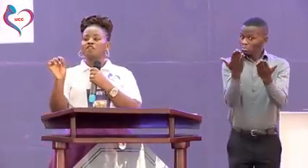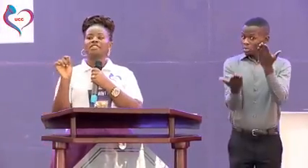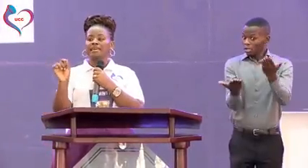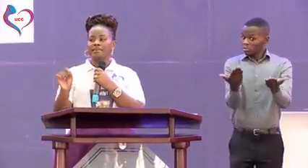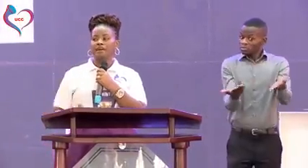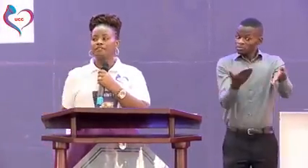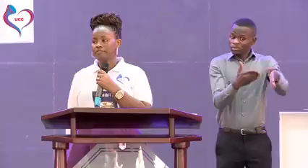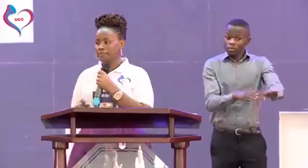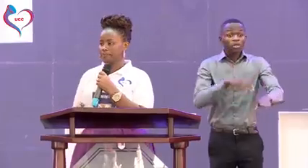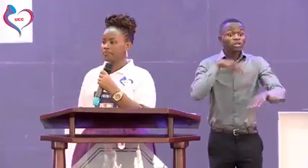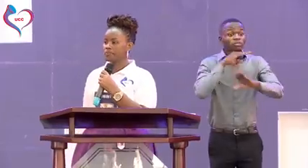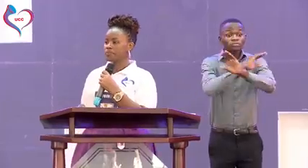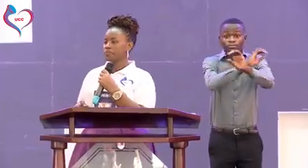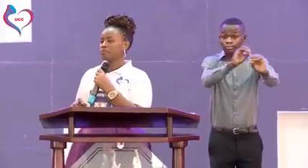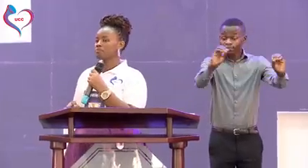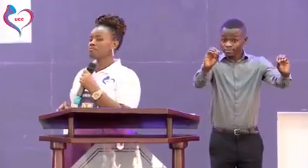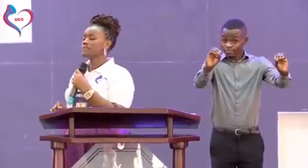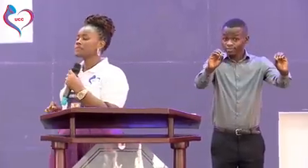death was not enough.